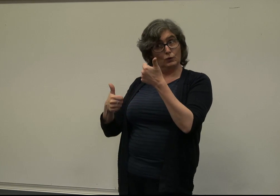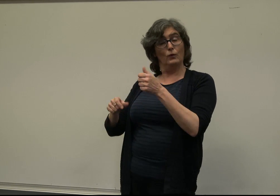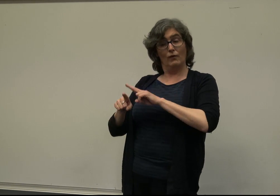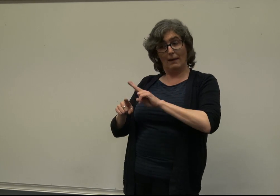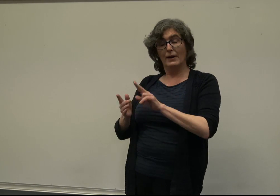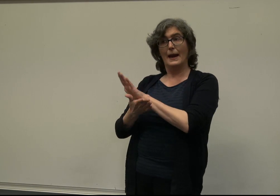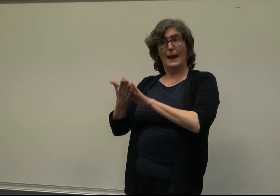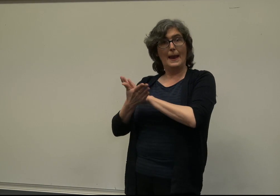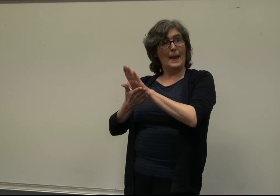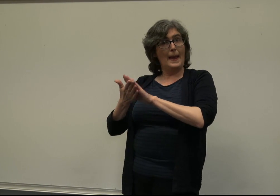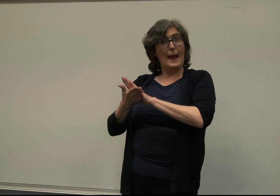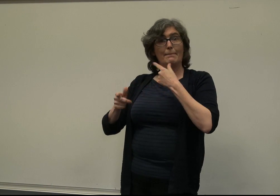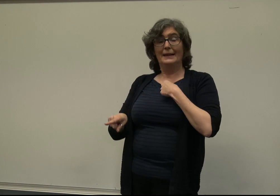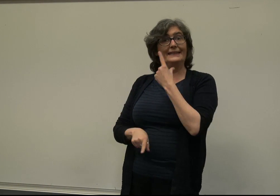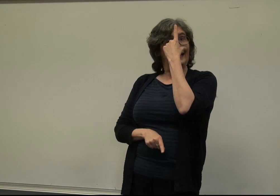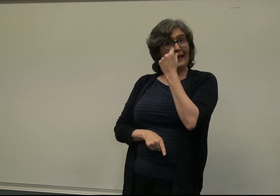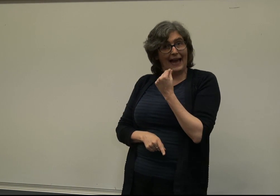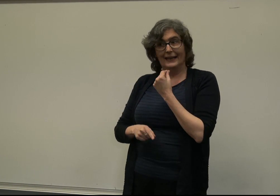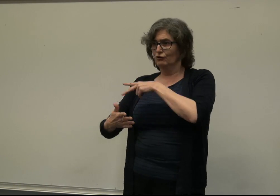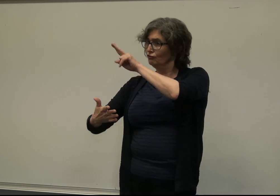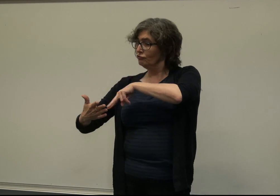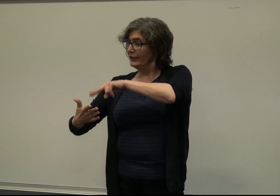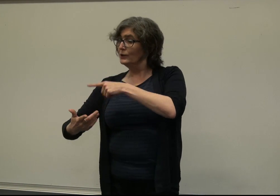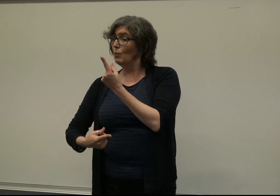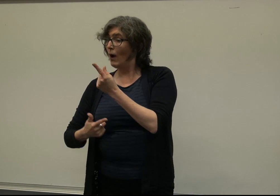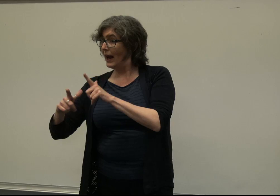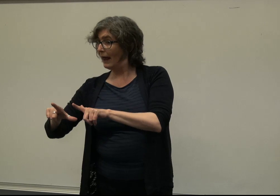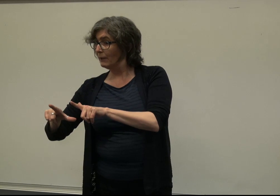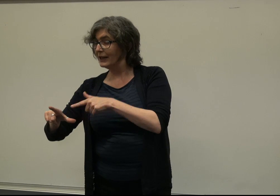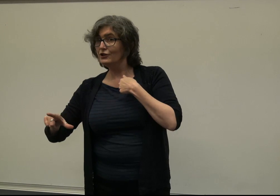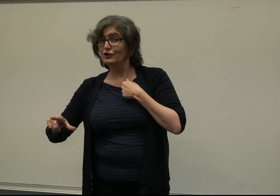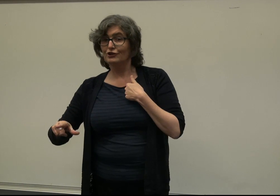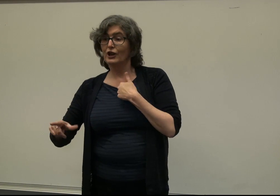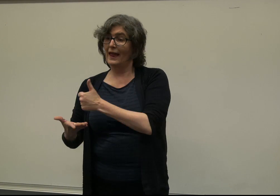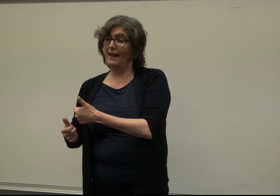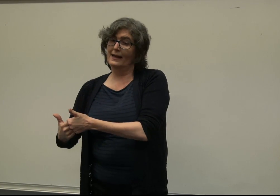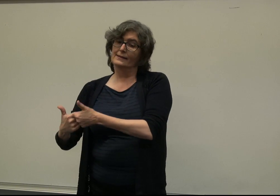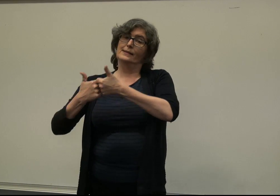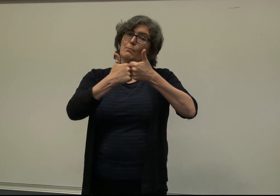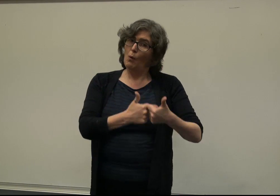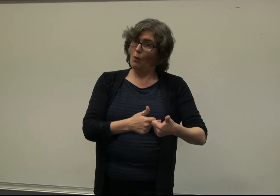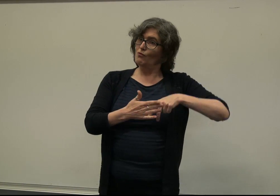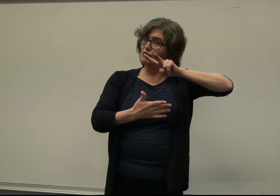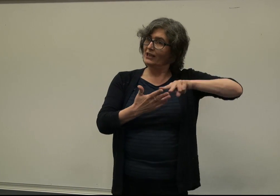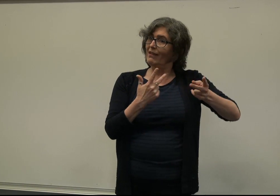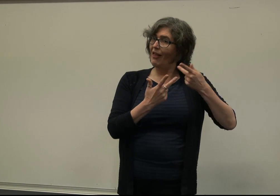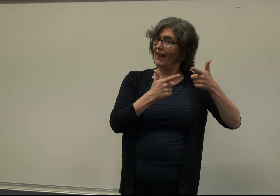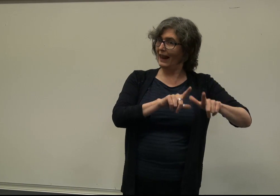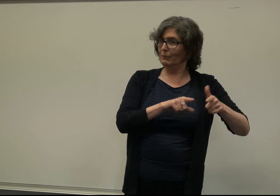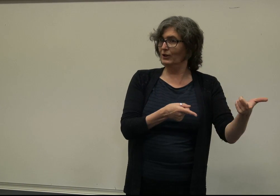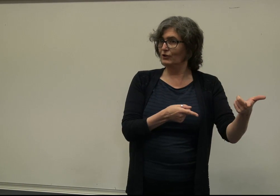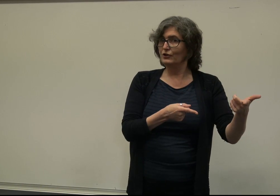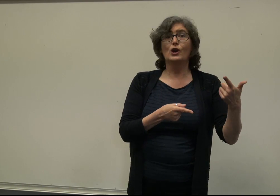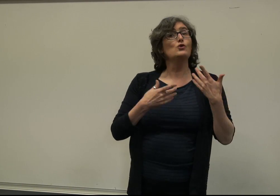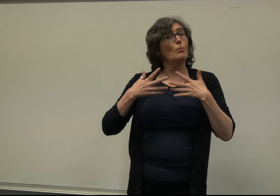can transfer from one language to the other. So, for example, research on reading